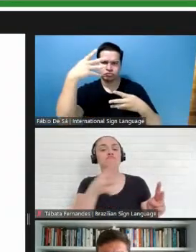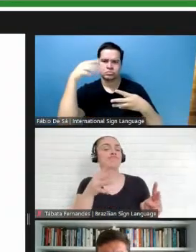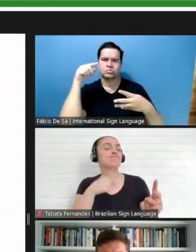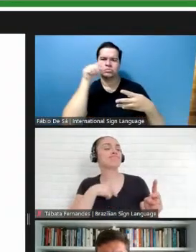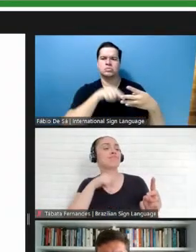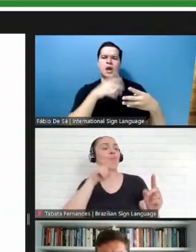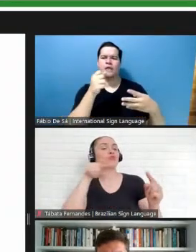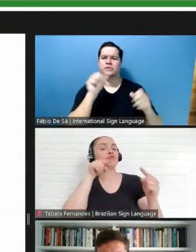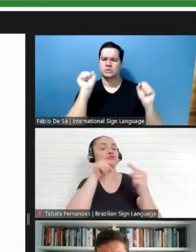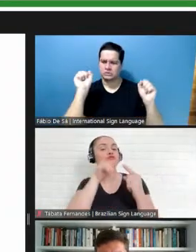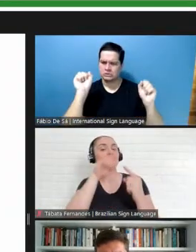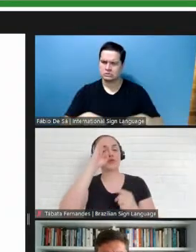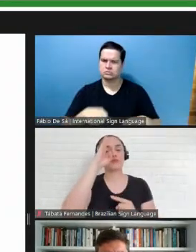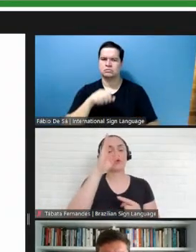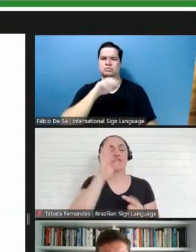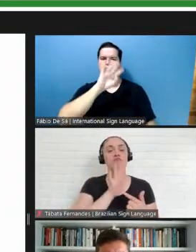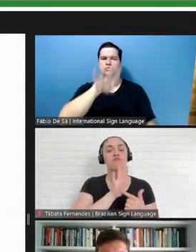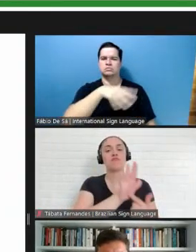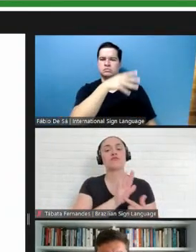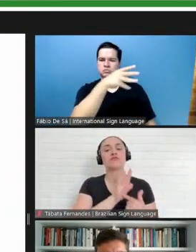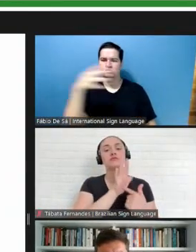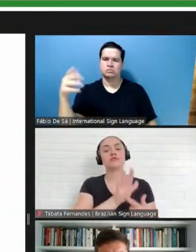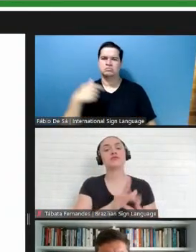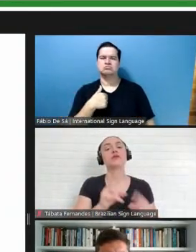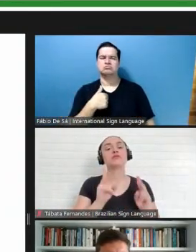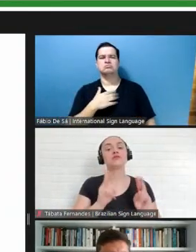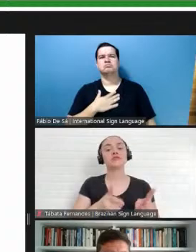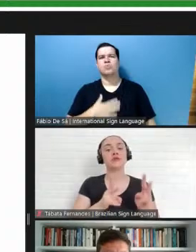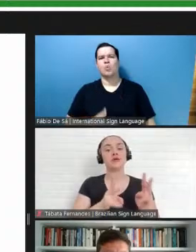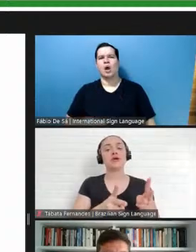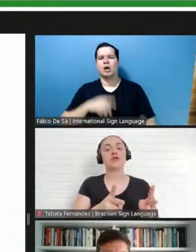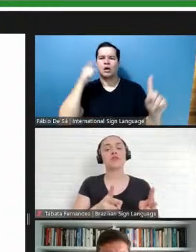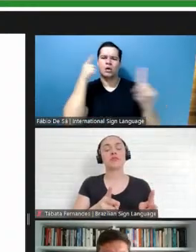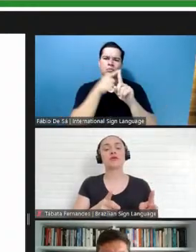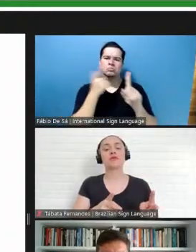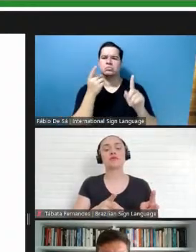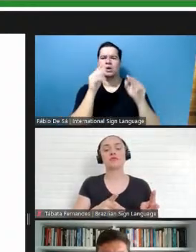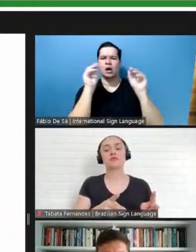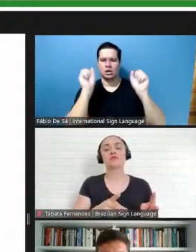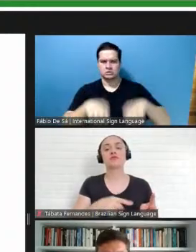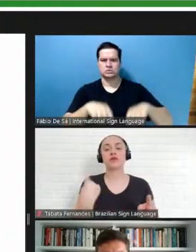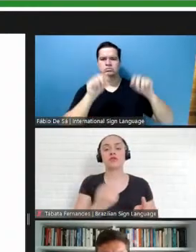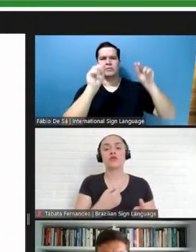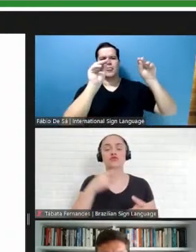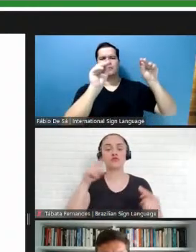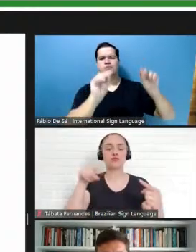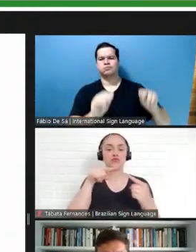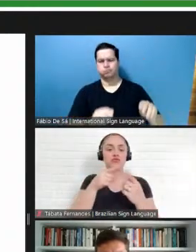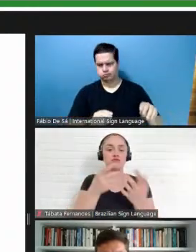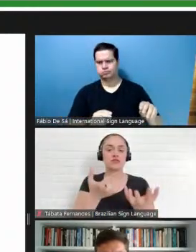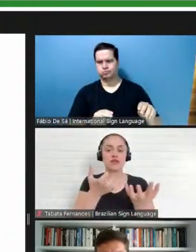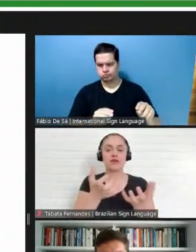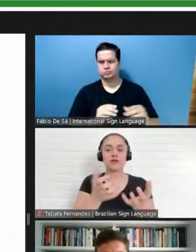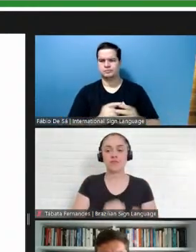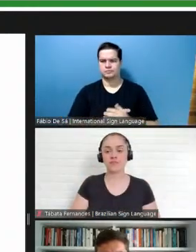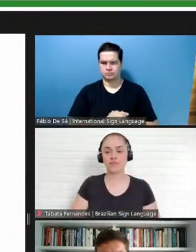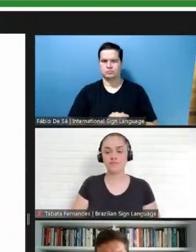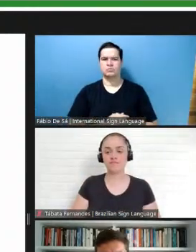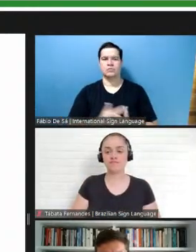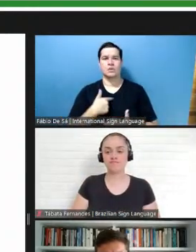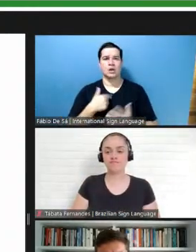there's transparency around what the goals are that we're pursuing. I always say if we